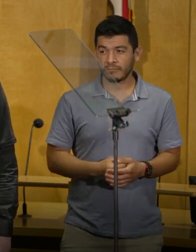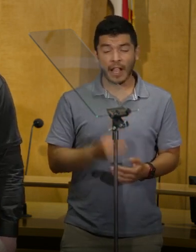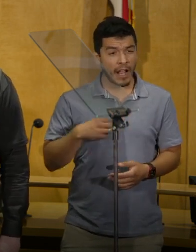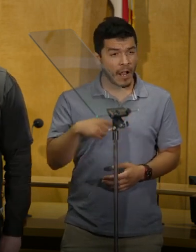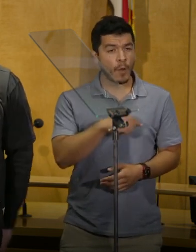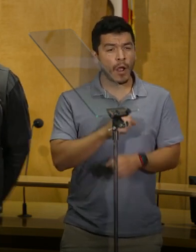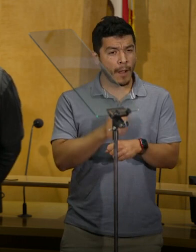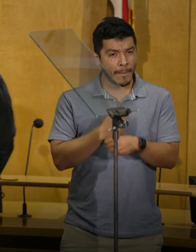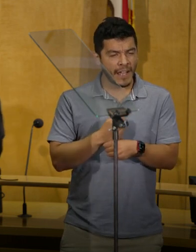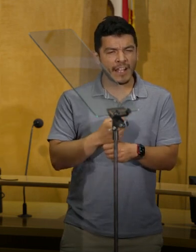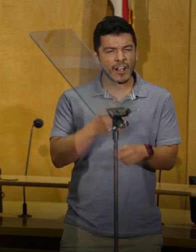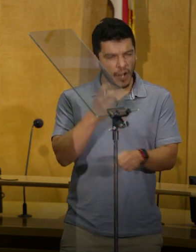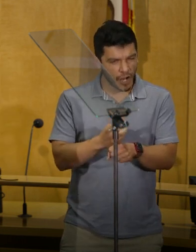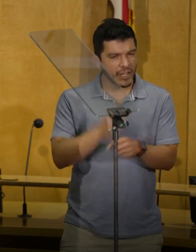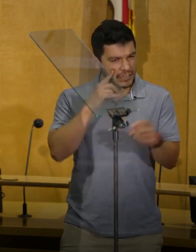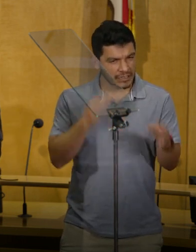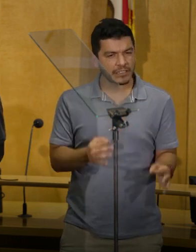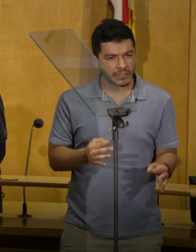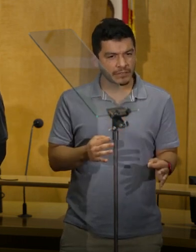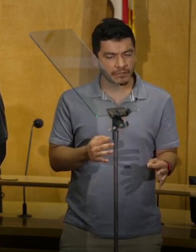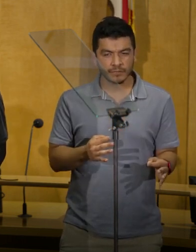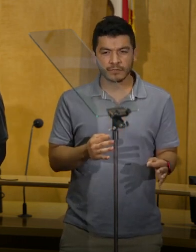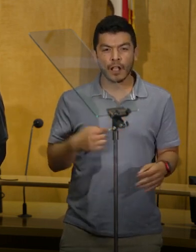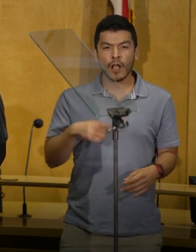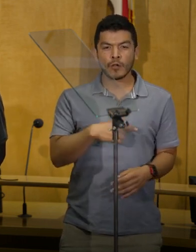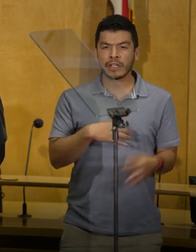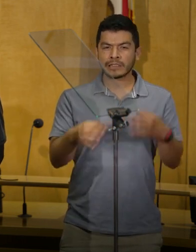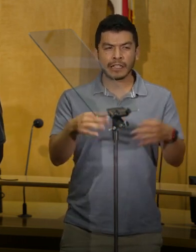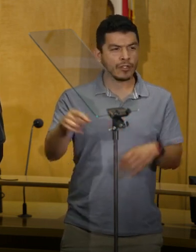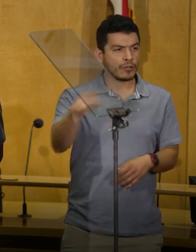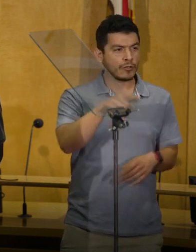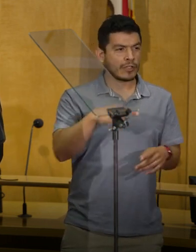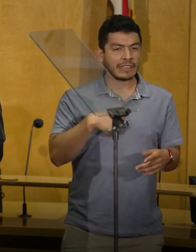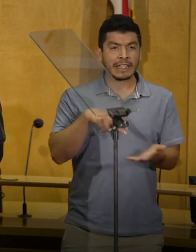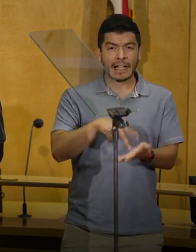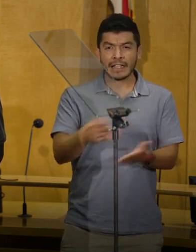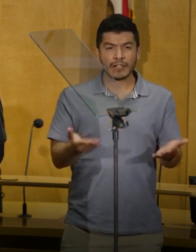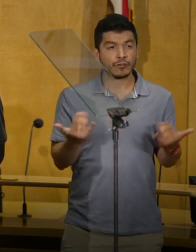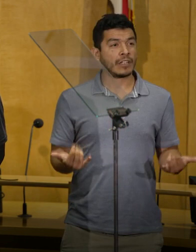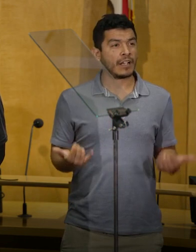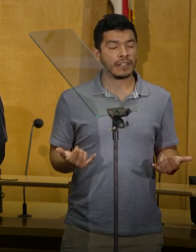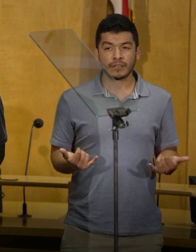And we made the hard decision that we tell you as we stand before you today.